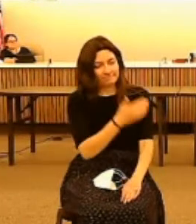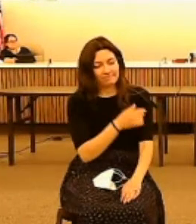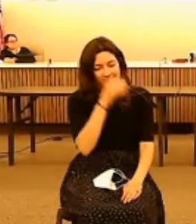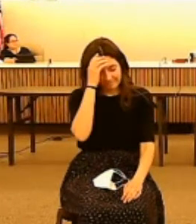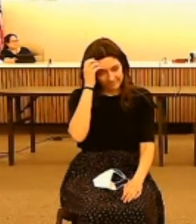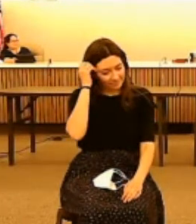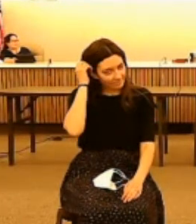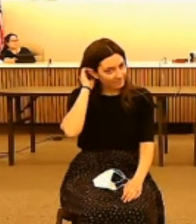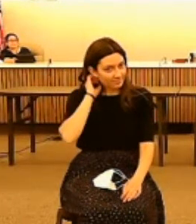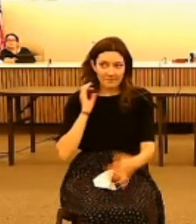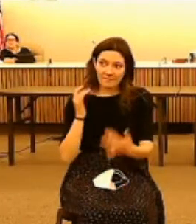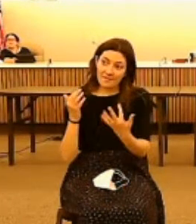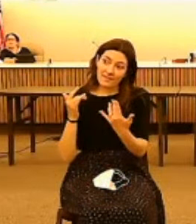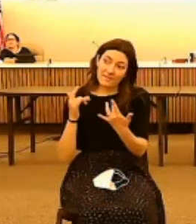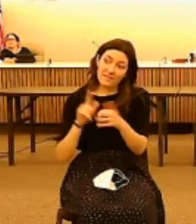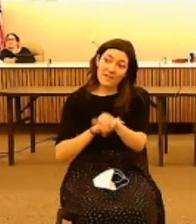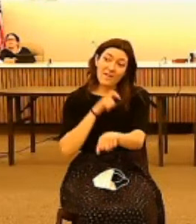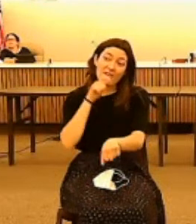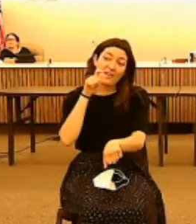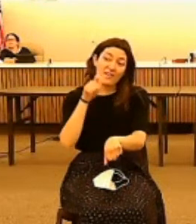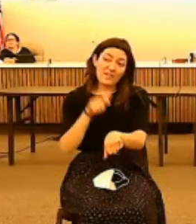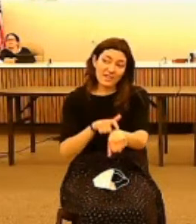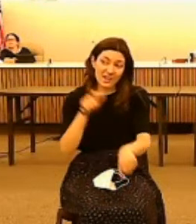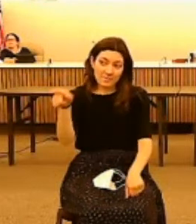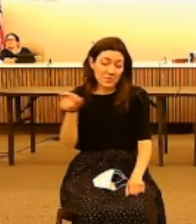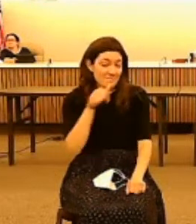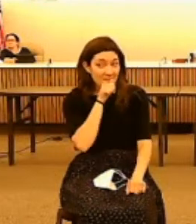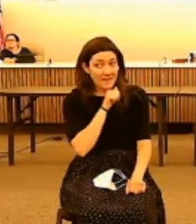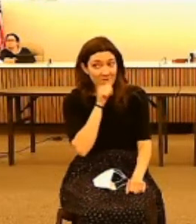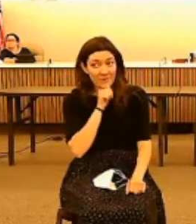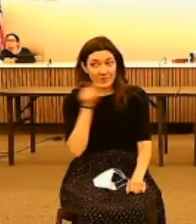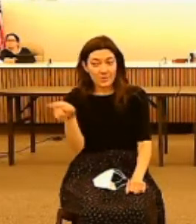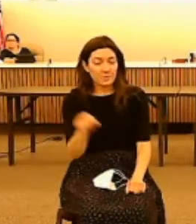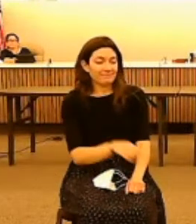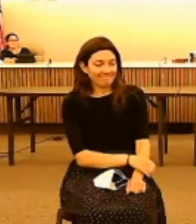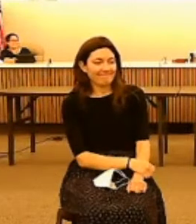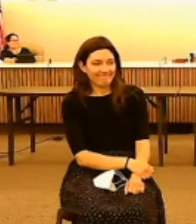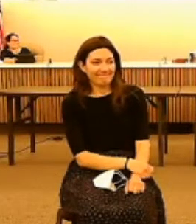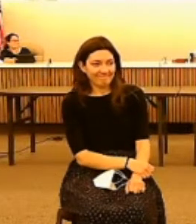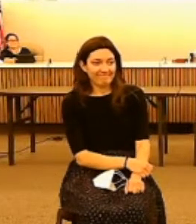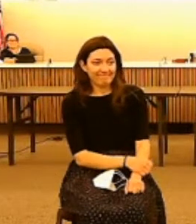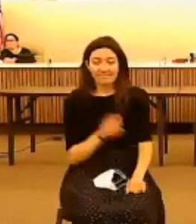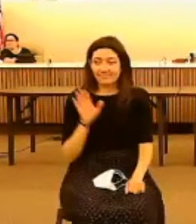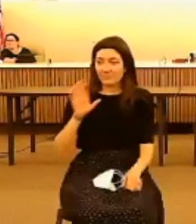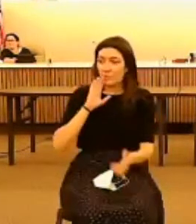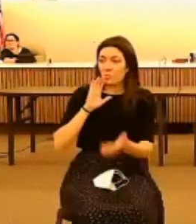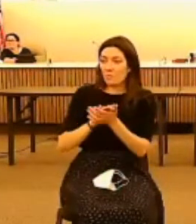Long wait for. Yeah, you were very patient. Take your wife out for dinner.